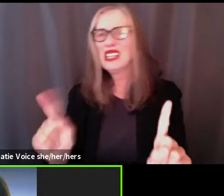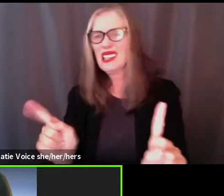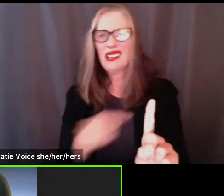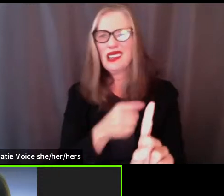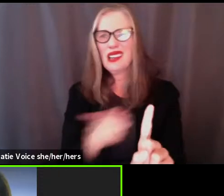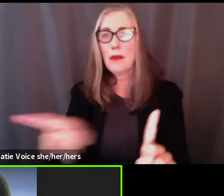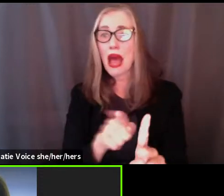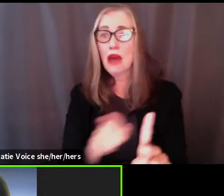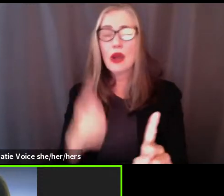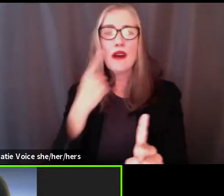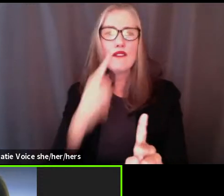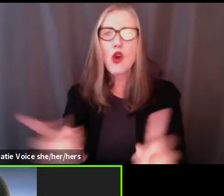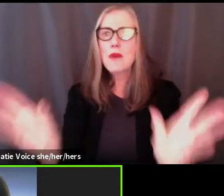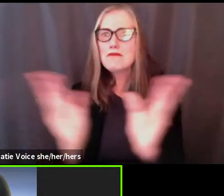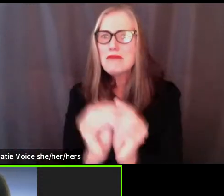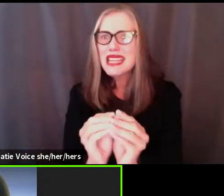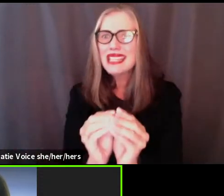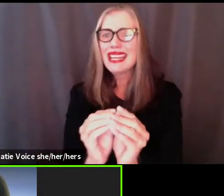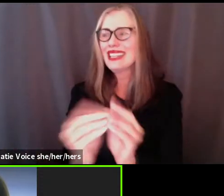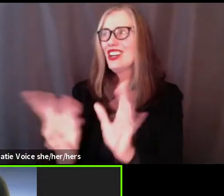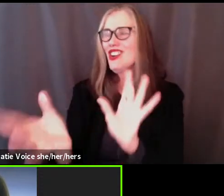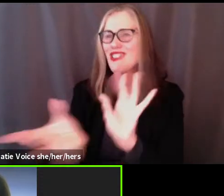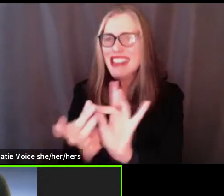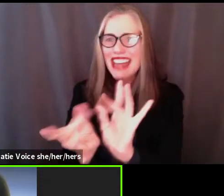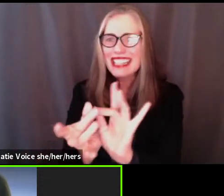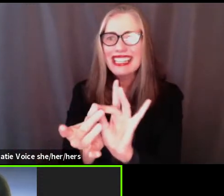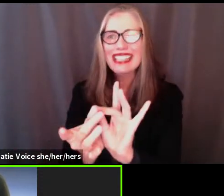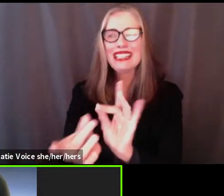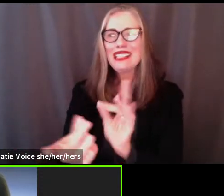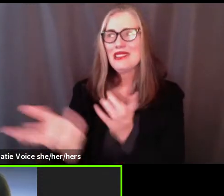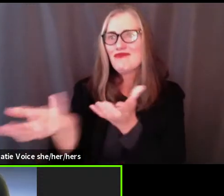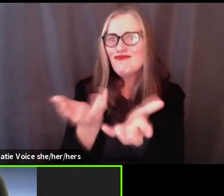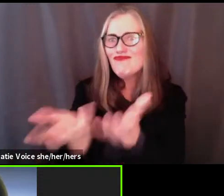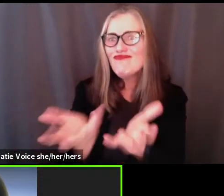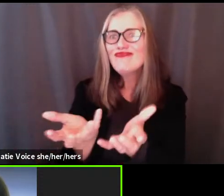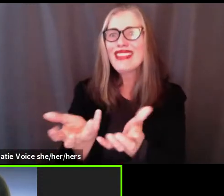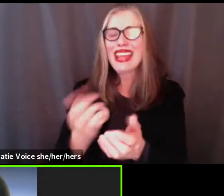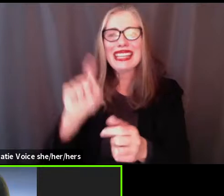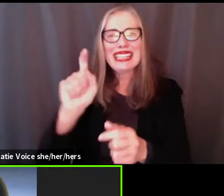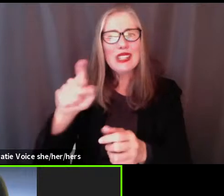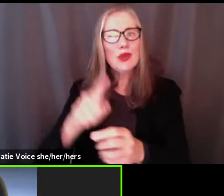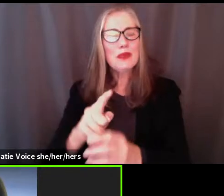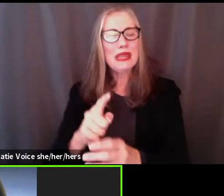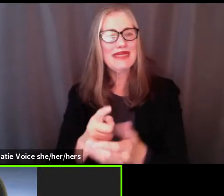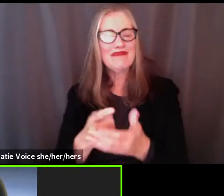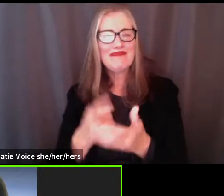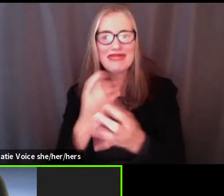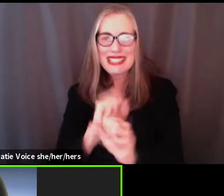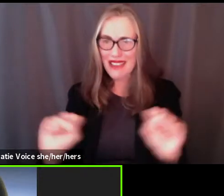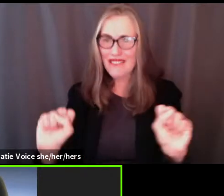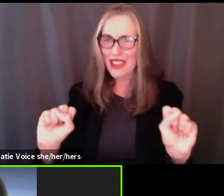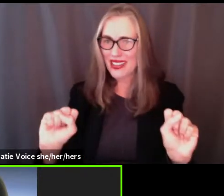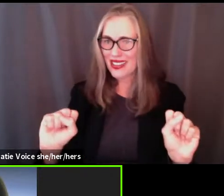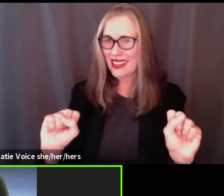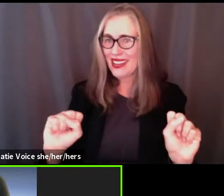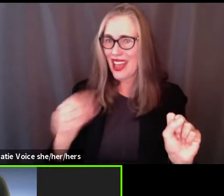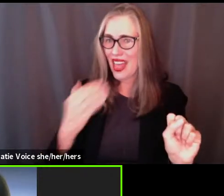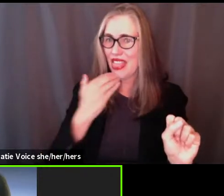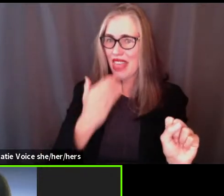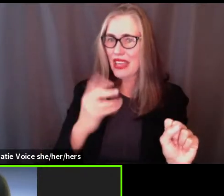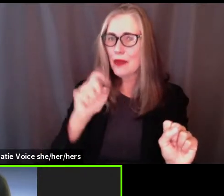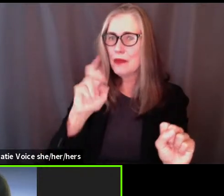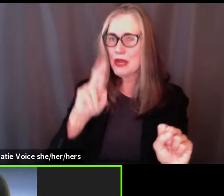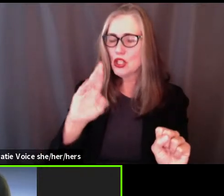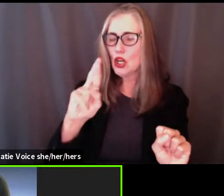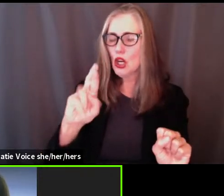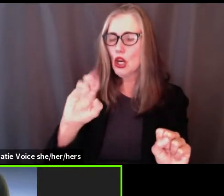persuading, cajoling each other. And we can only do that if that we know that we are all safe. And again, I would thank Mr. Rodriguez